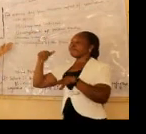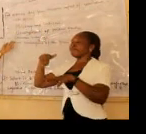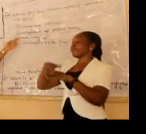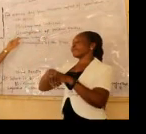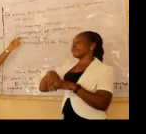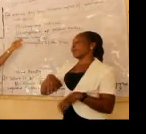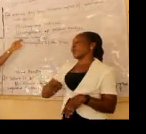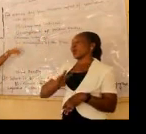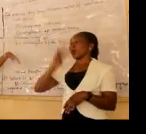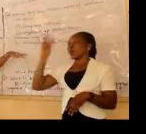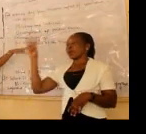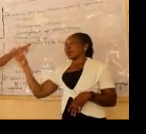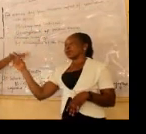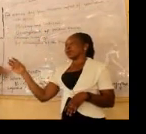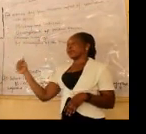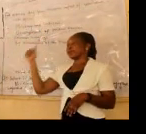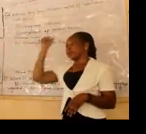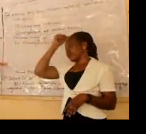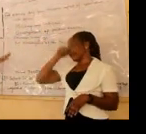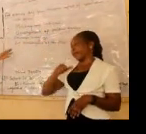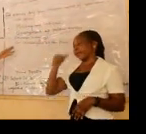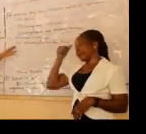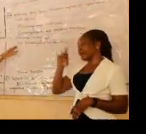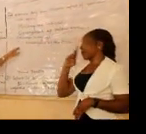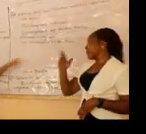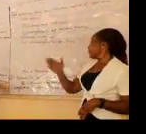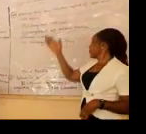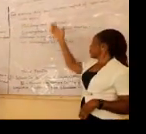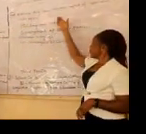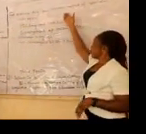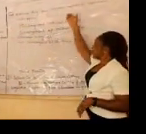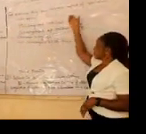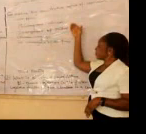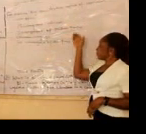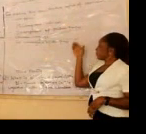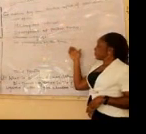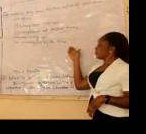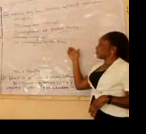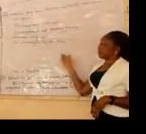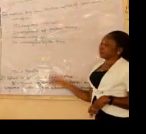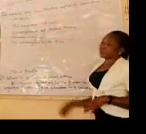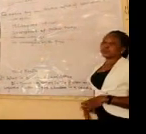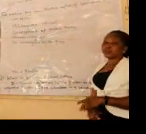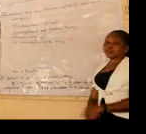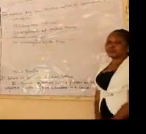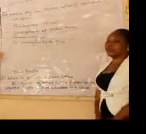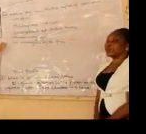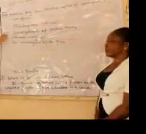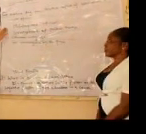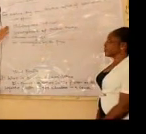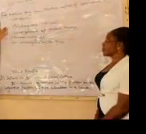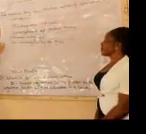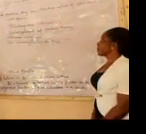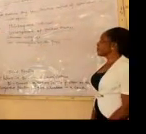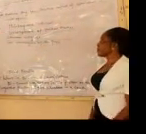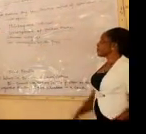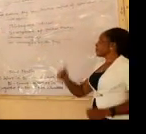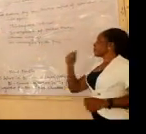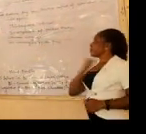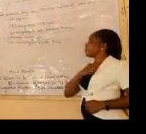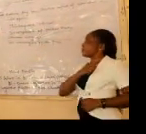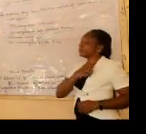parties. And then 3, common language. And then 4, the emergence of the press. Now let me explain this